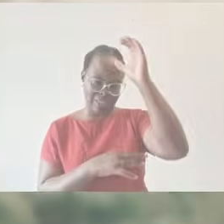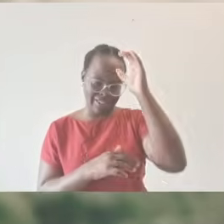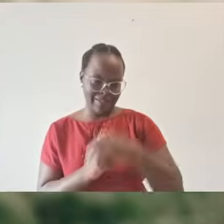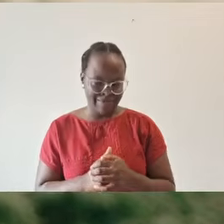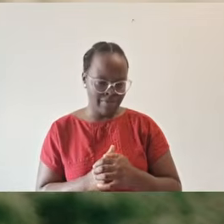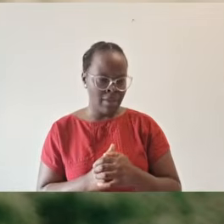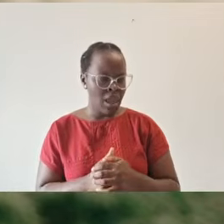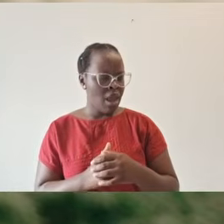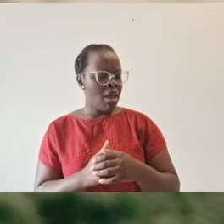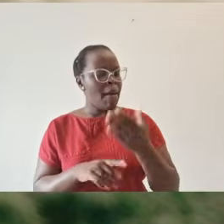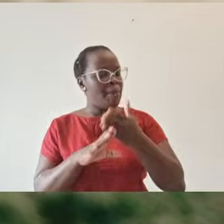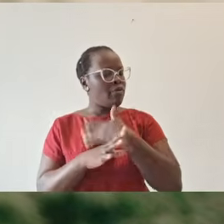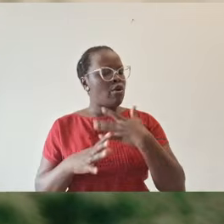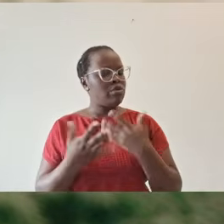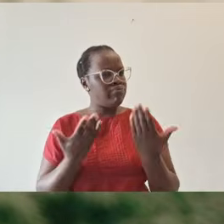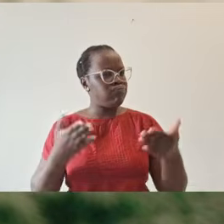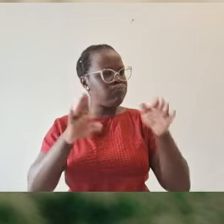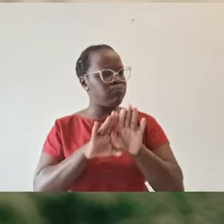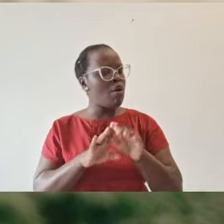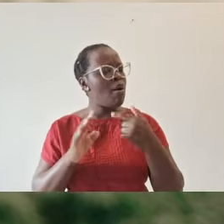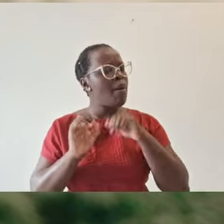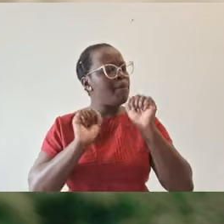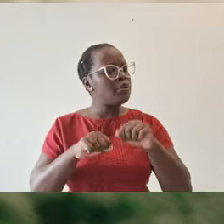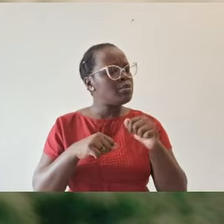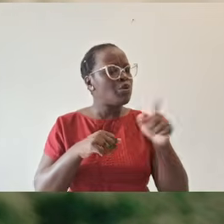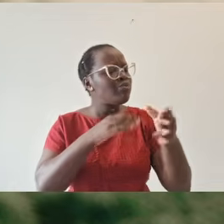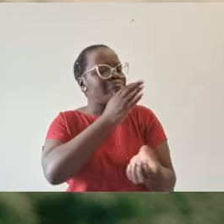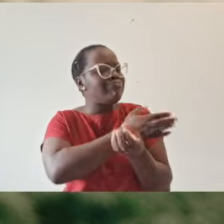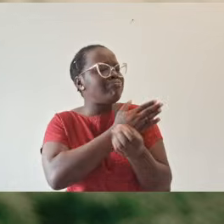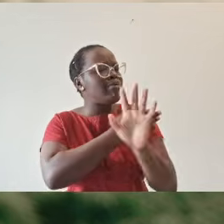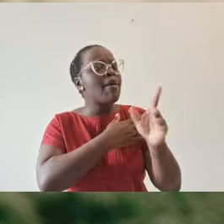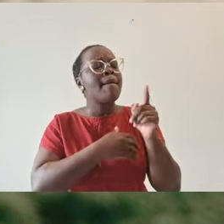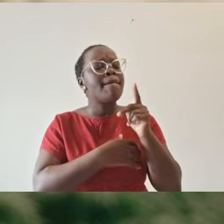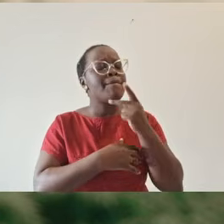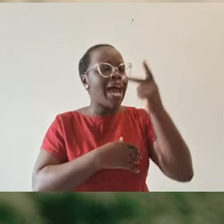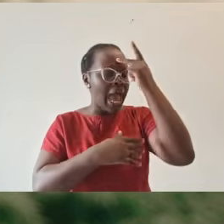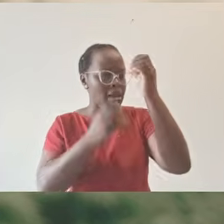let's hear what parents can do as soon as they discover that their child is deaf or hard of hearing.